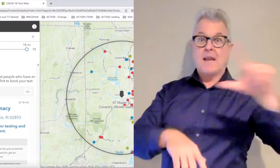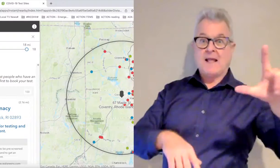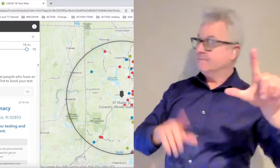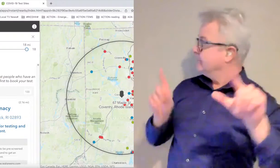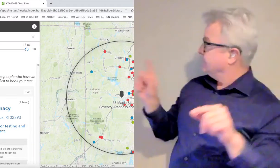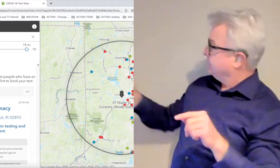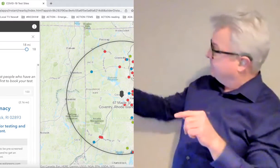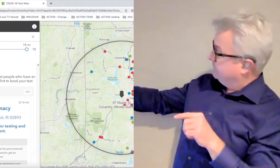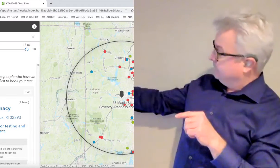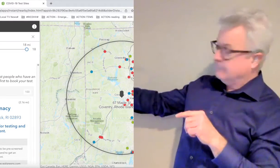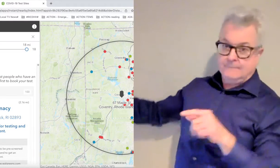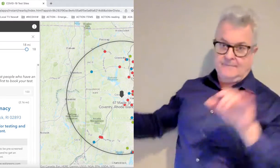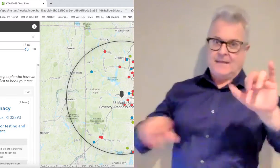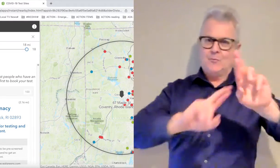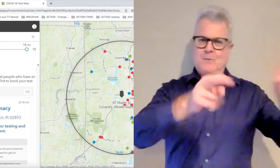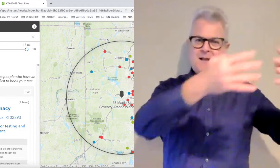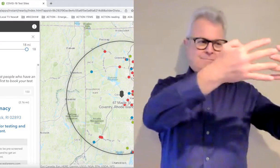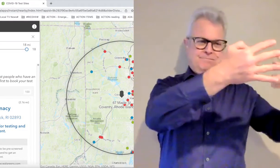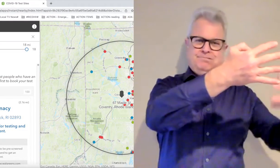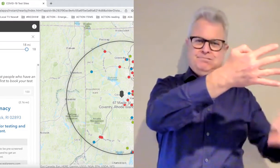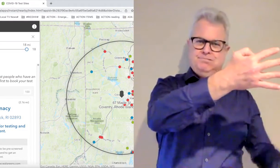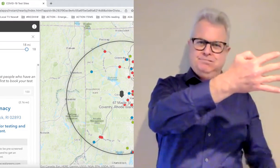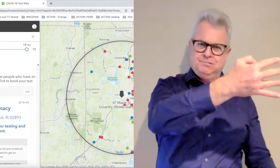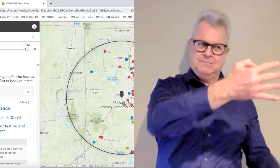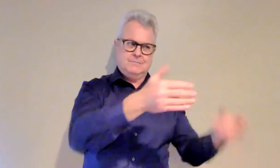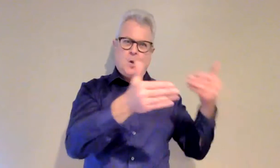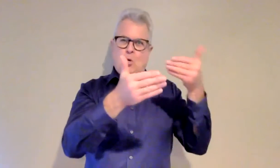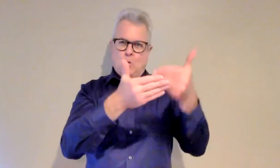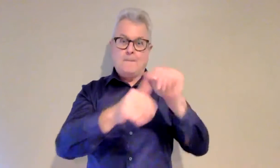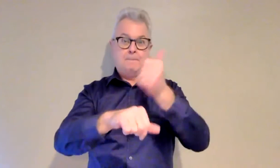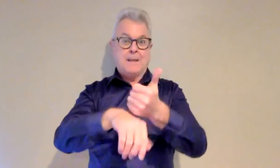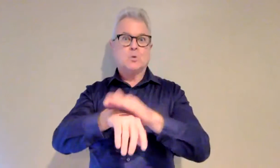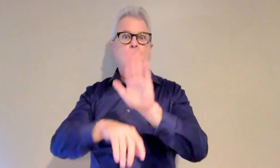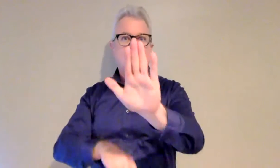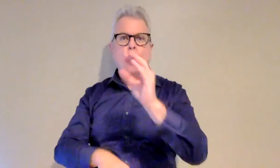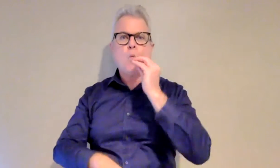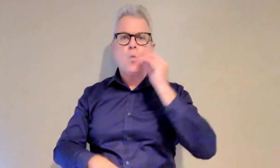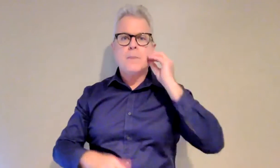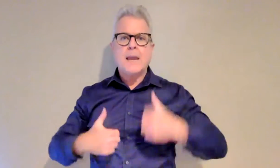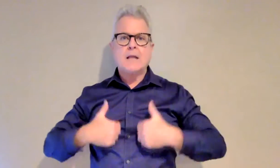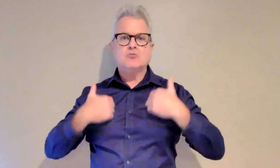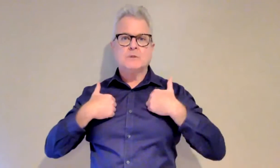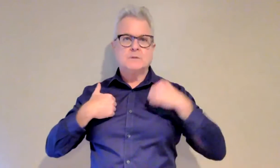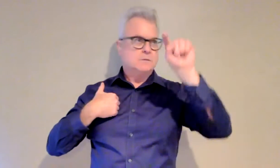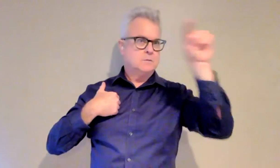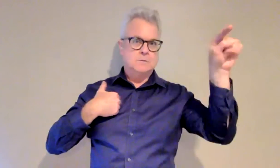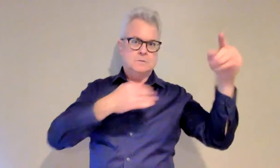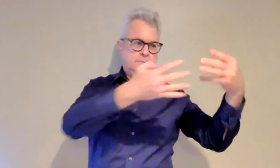So you review that. On the left, they have a list of all the facilities that are there based upon your home address.